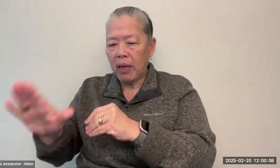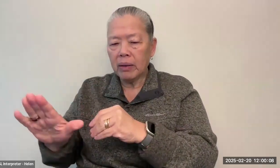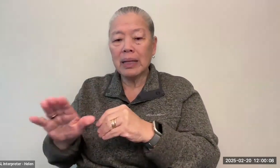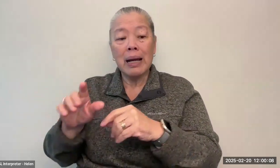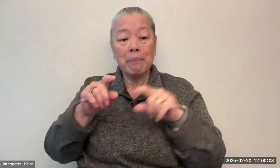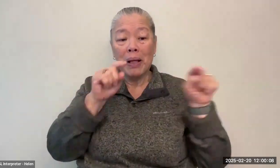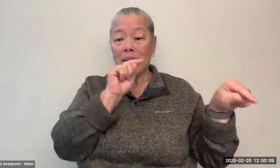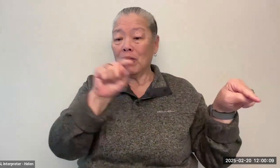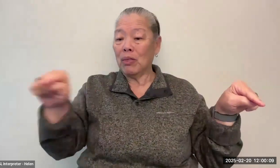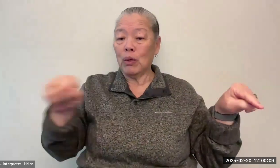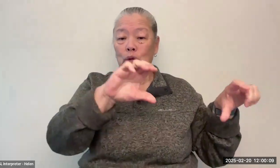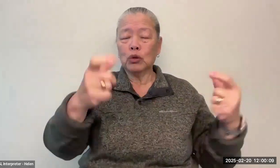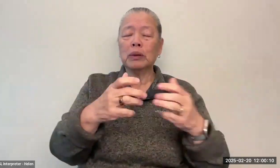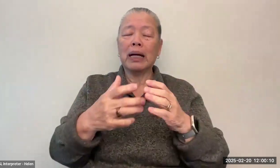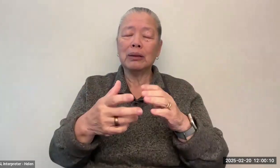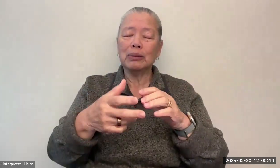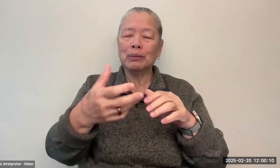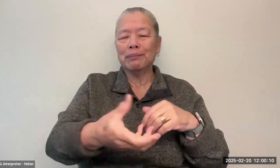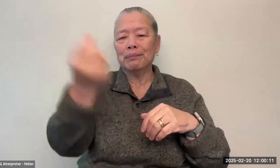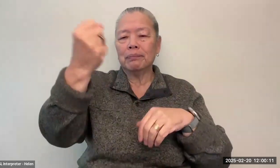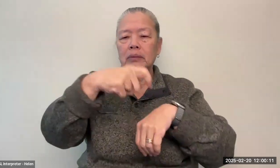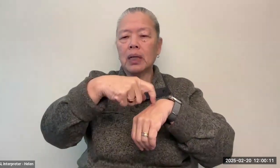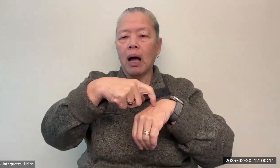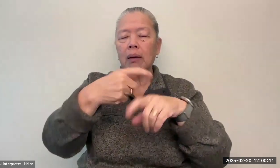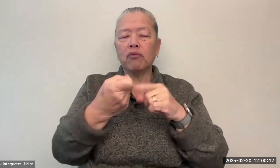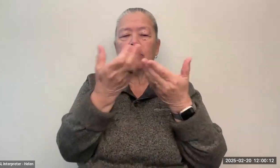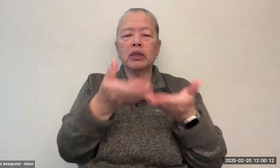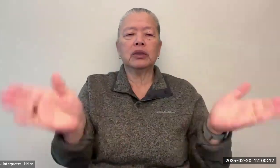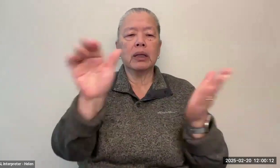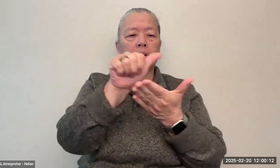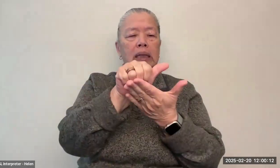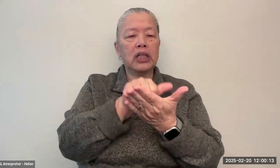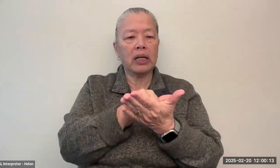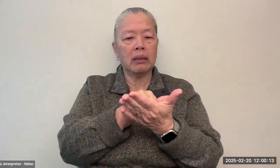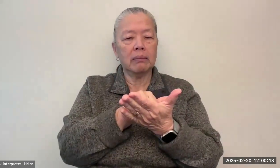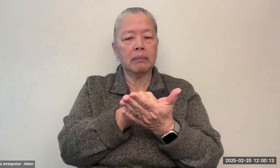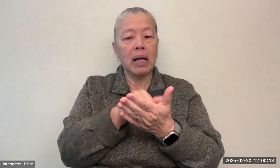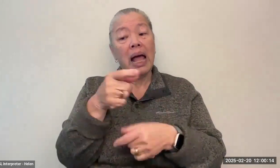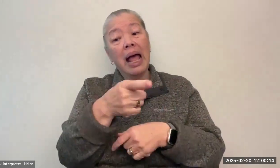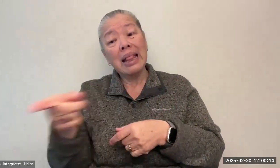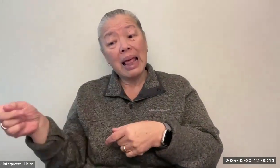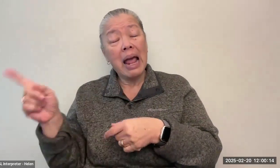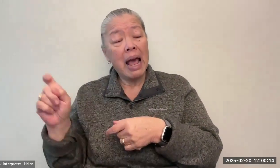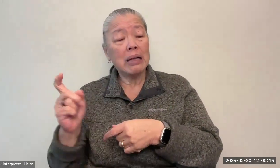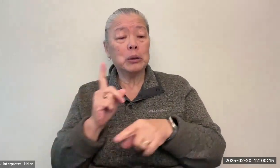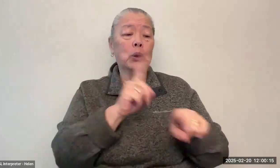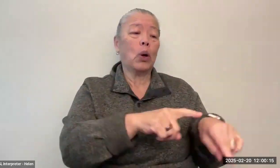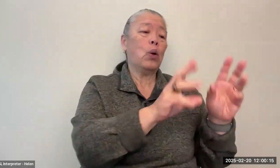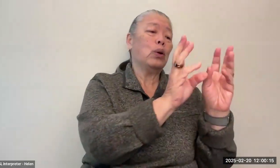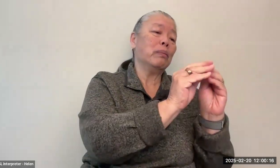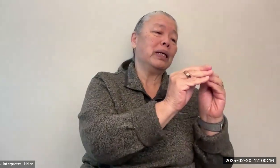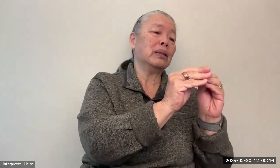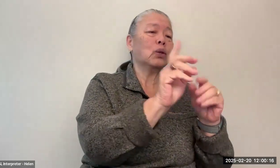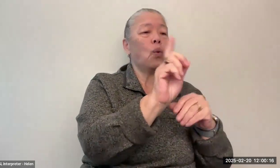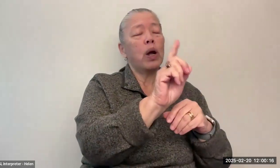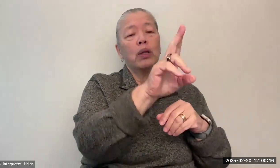the regular agenda. And they had to be present while the US bishops talked about